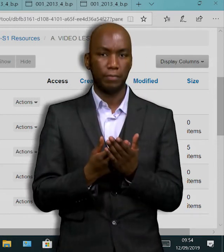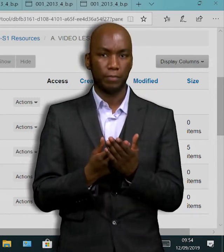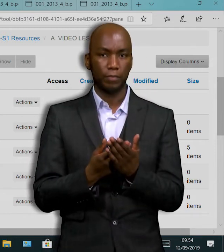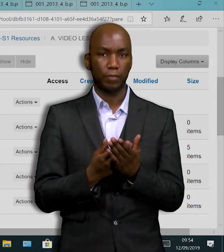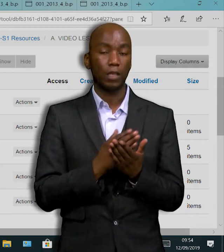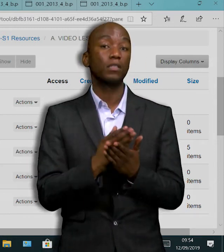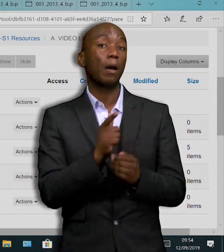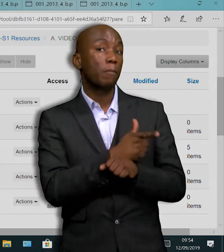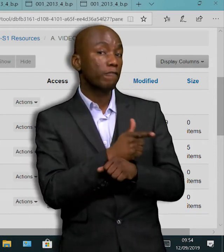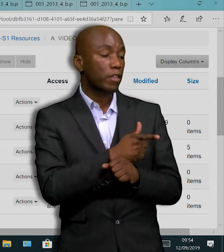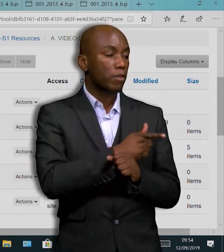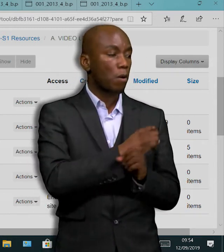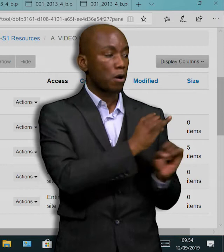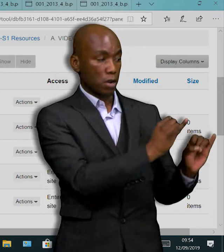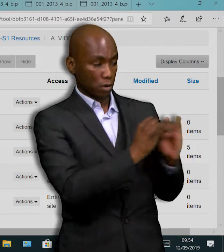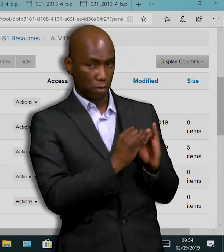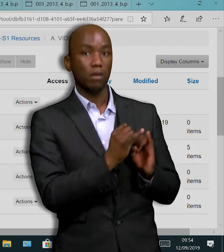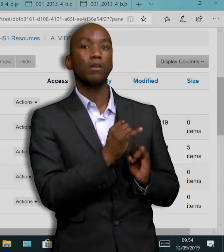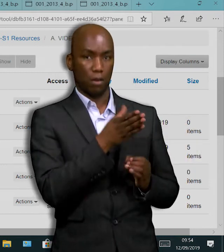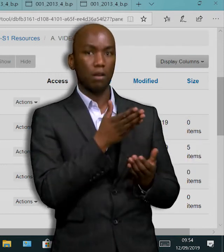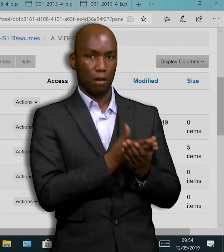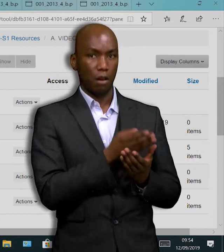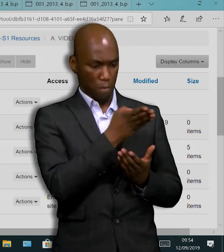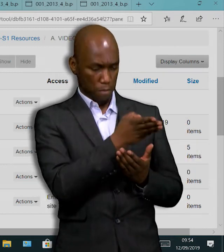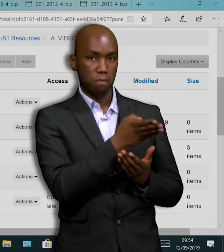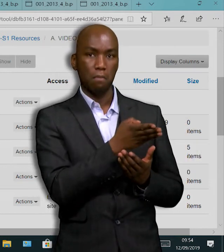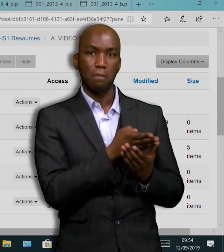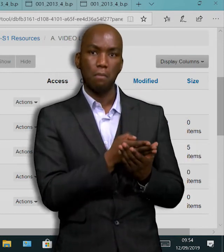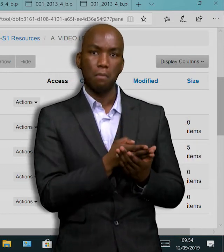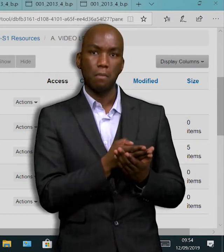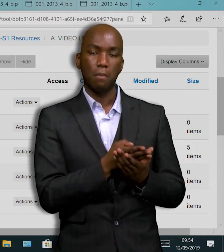provides an introduction to this module and its resources.